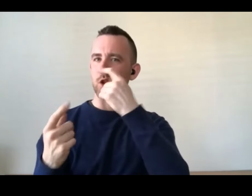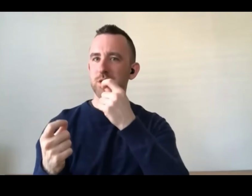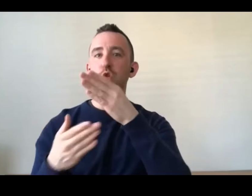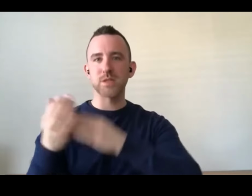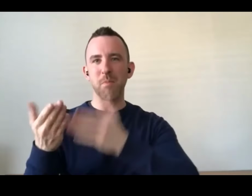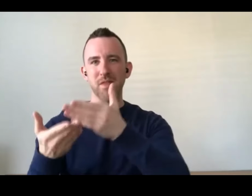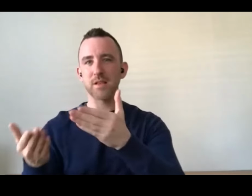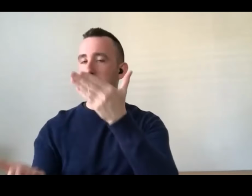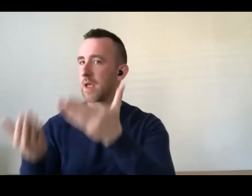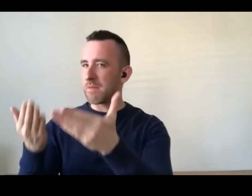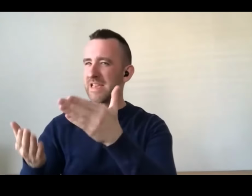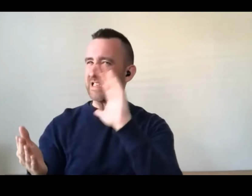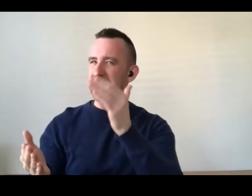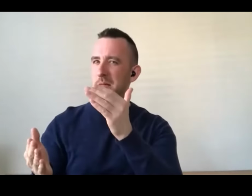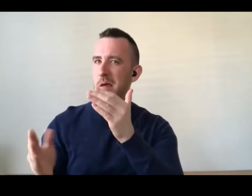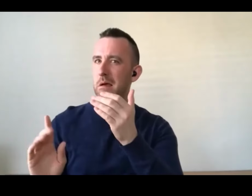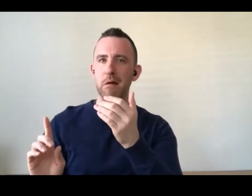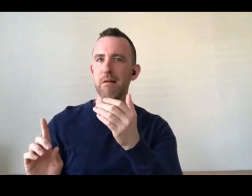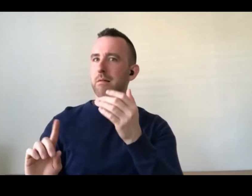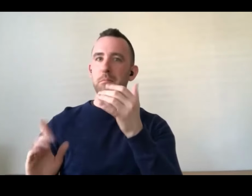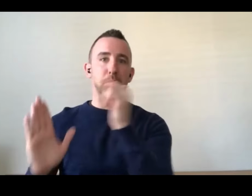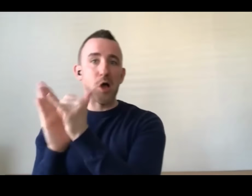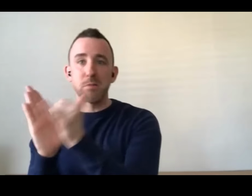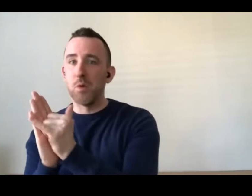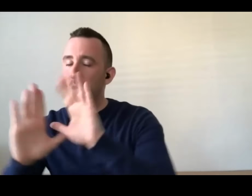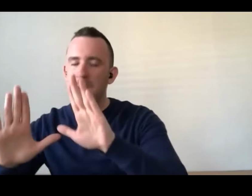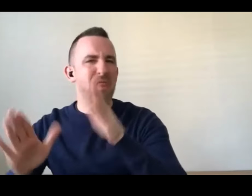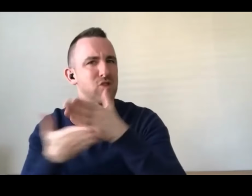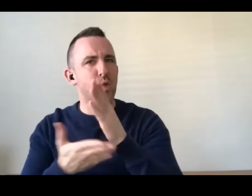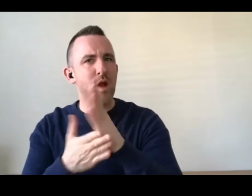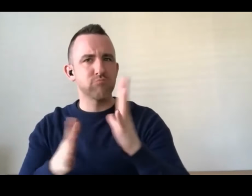that maybe seem out of the realm of possibility, and that's okay.